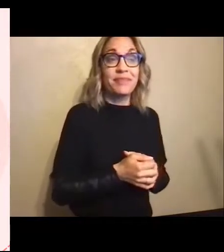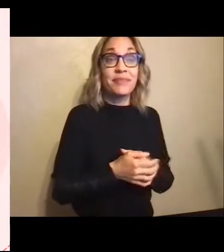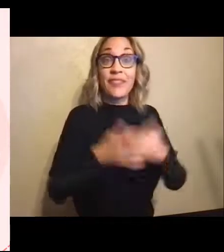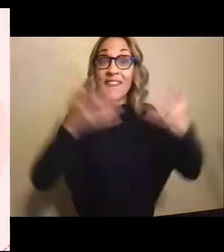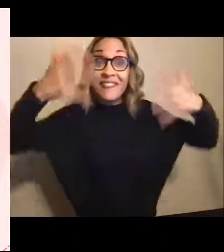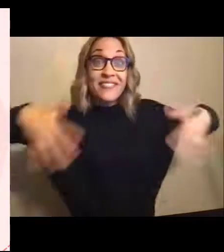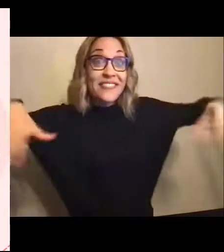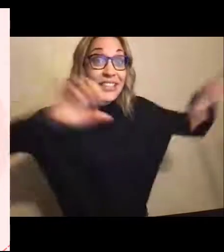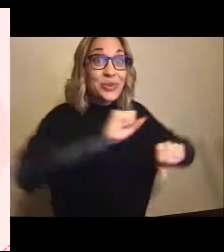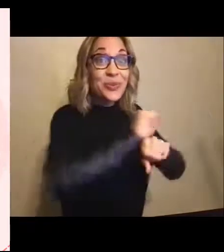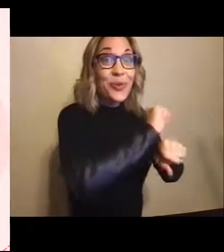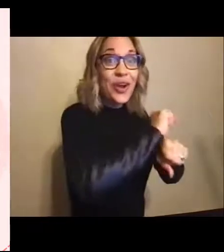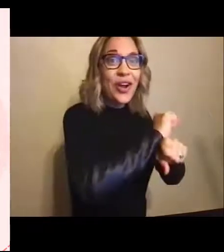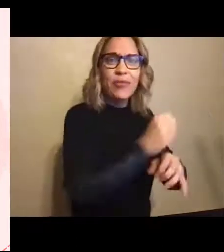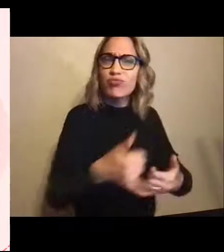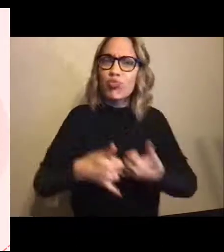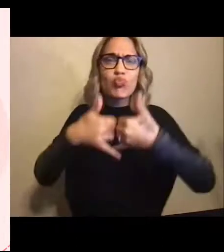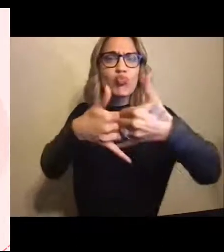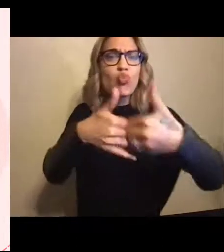hand.